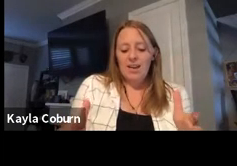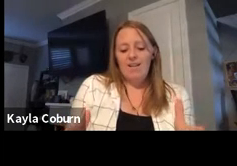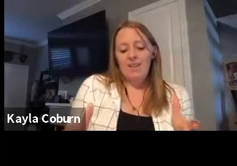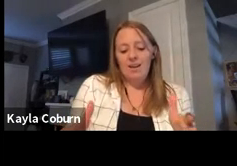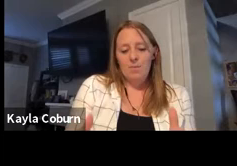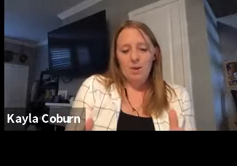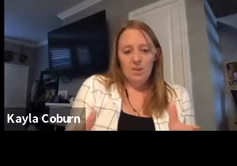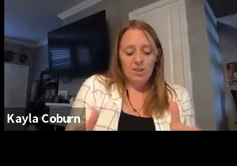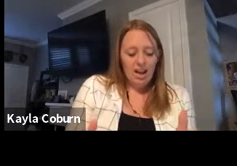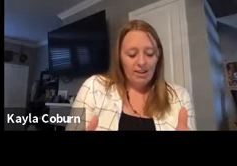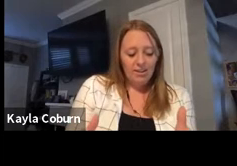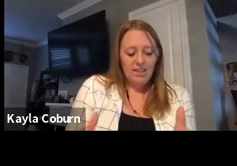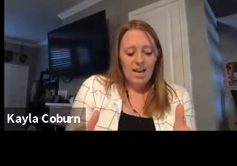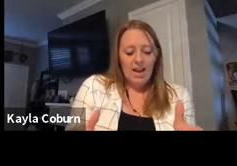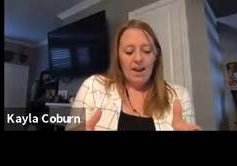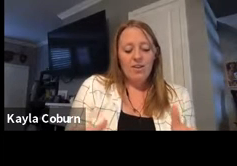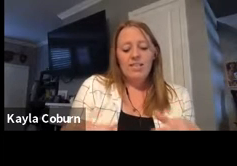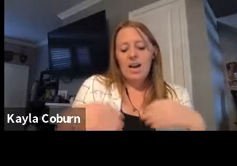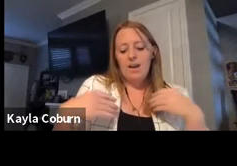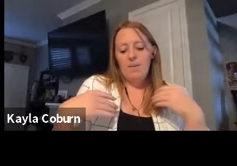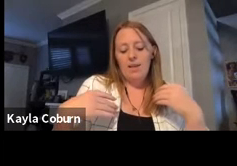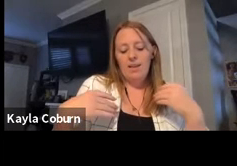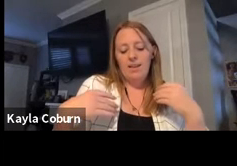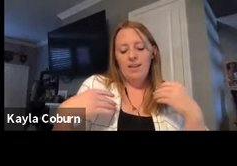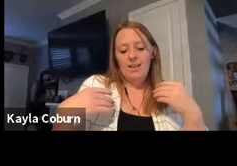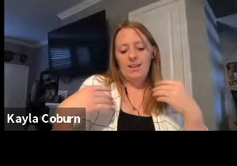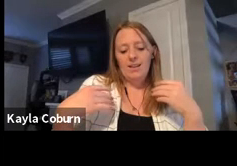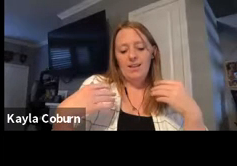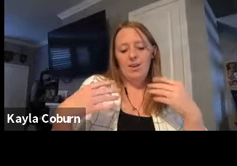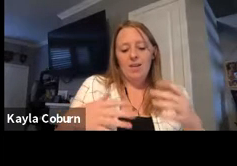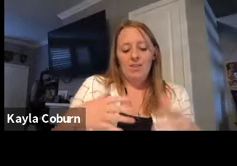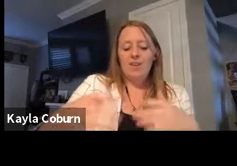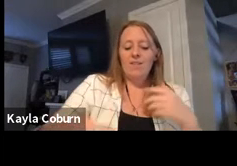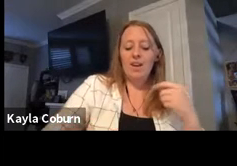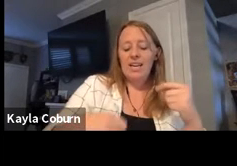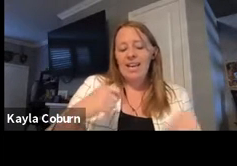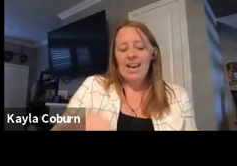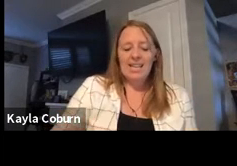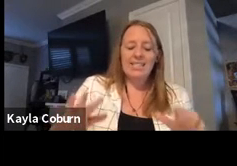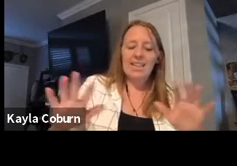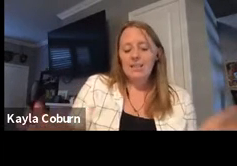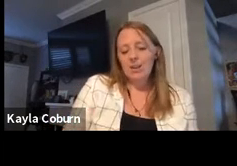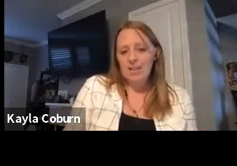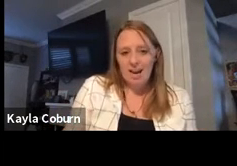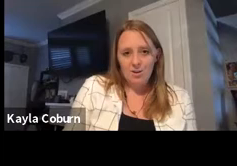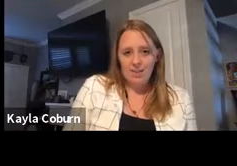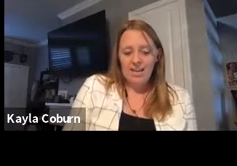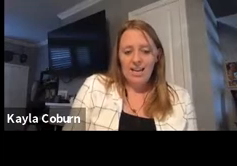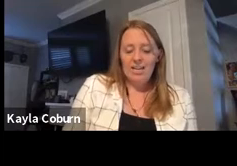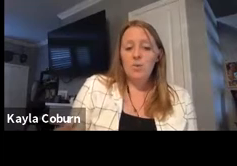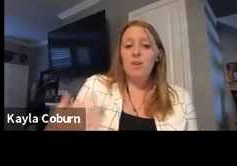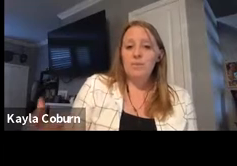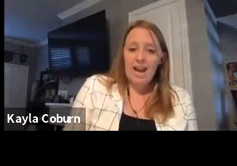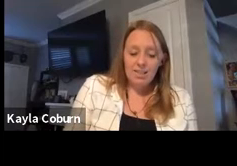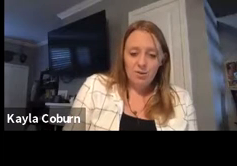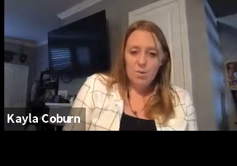down and having a meal with a child, every time, if they're eating and then say they slow down